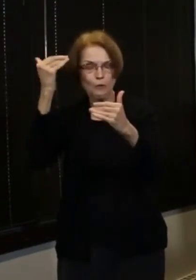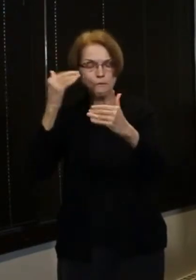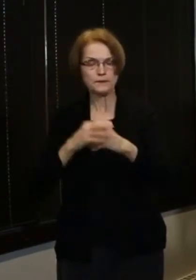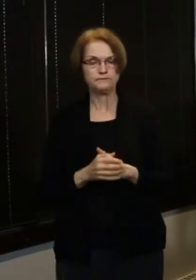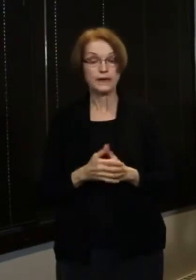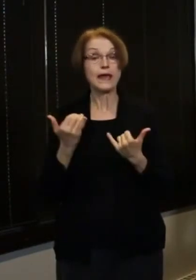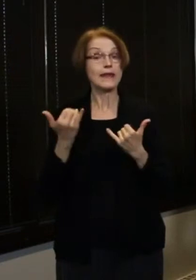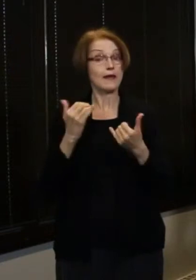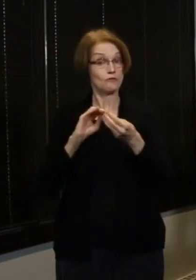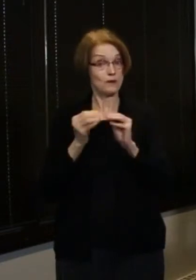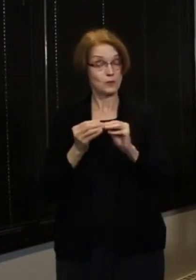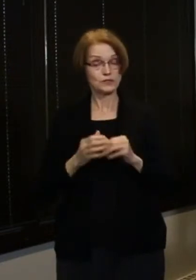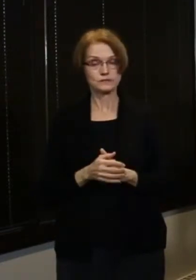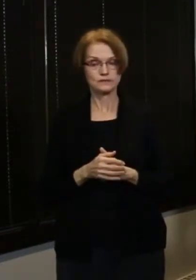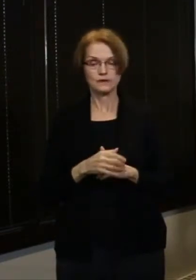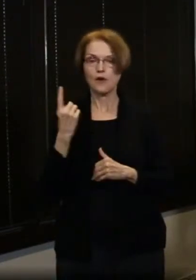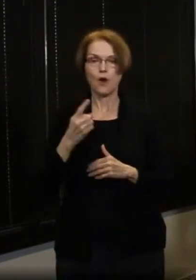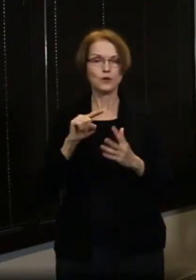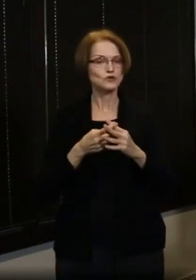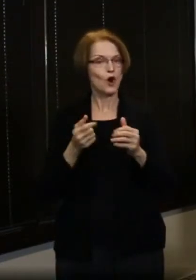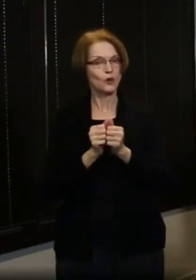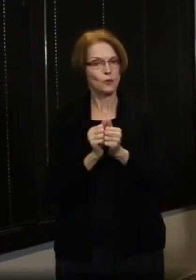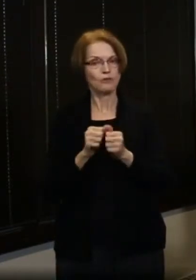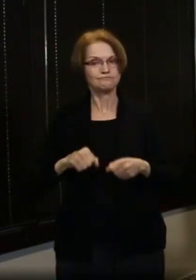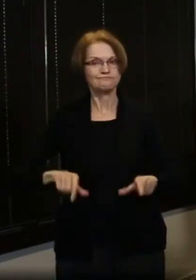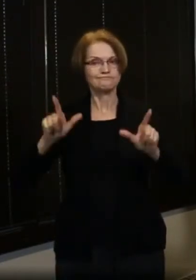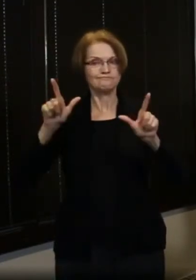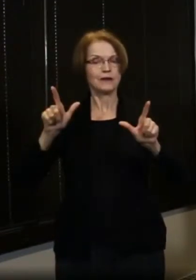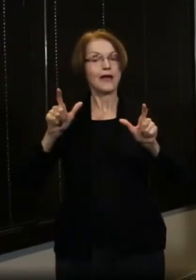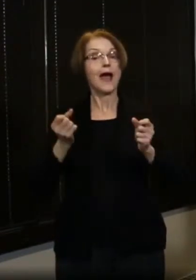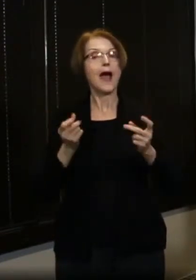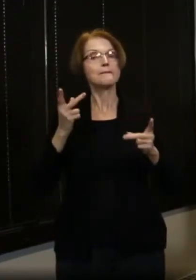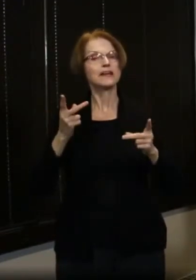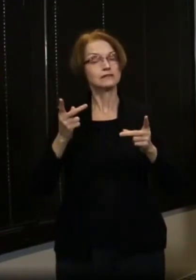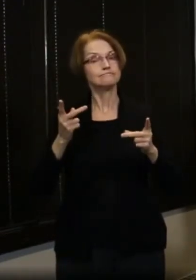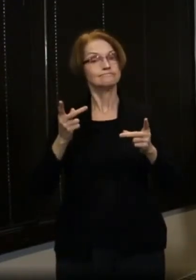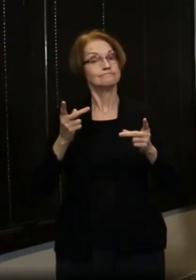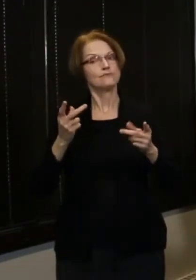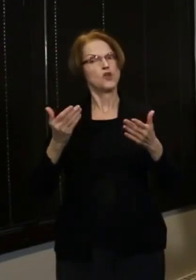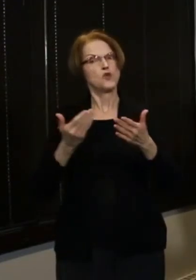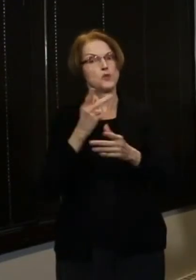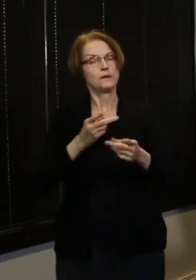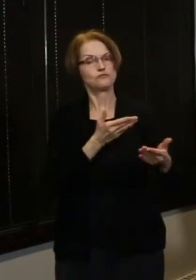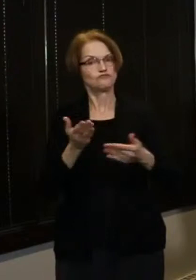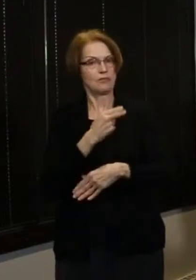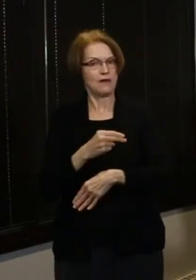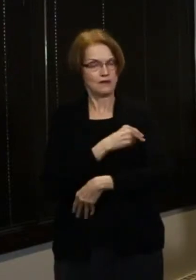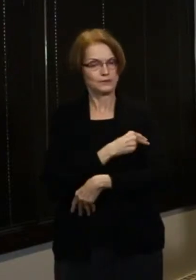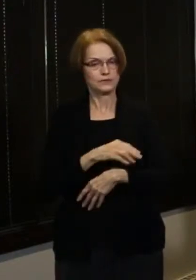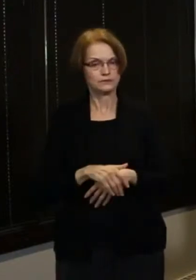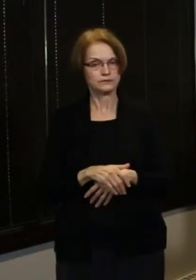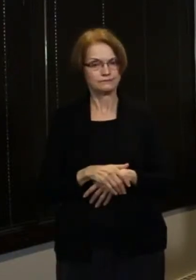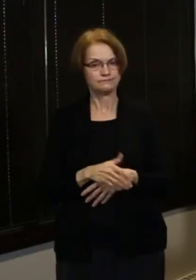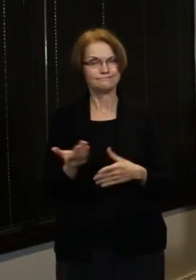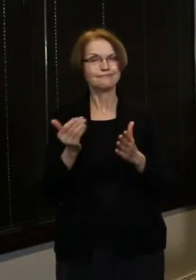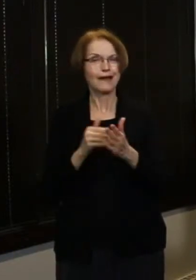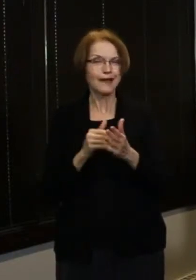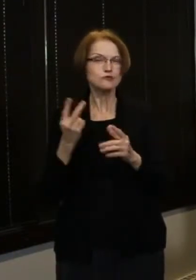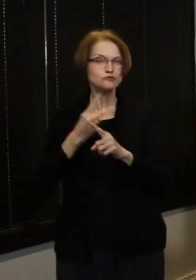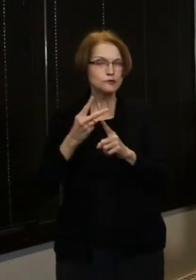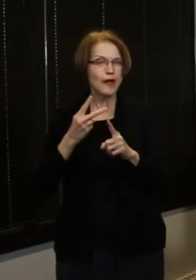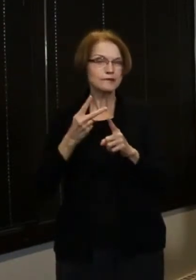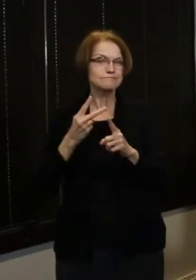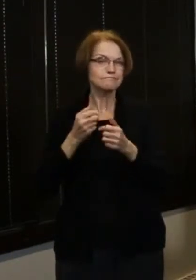So as always, we start off with our graph showing our admissions, which again is dated over the past 48 hours. And today